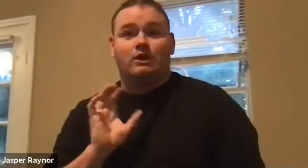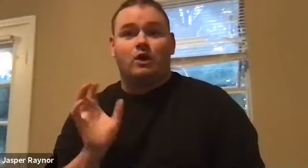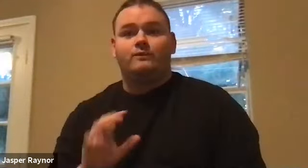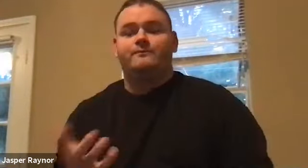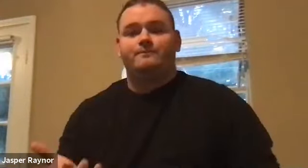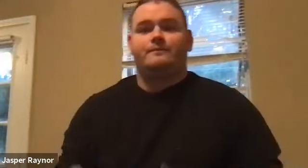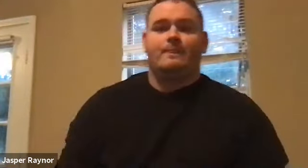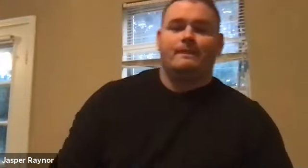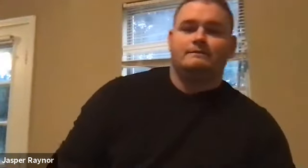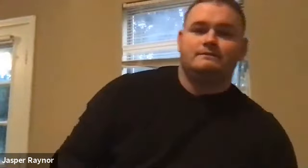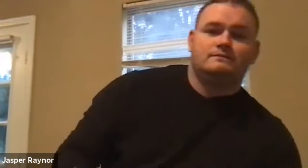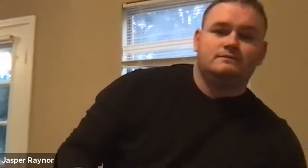low.